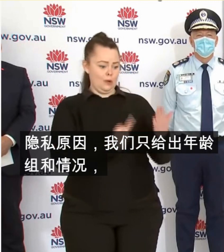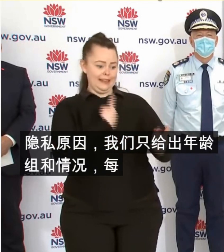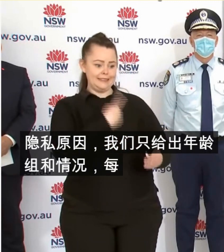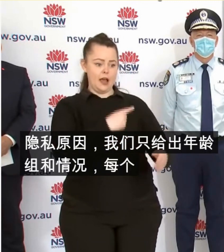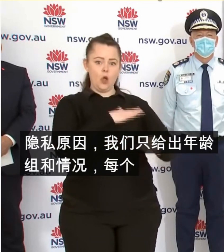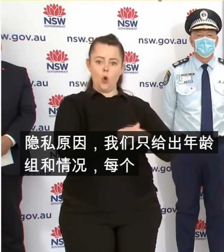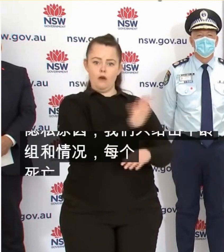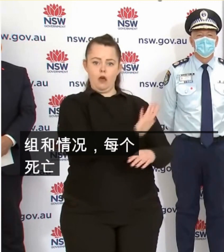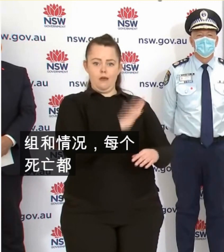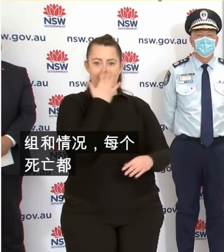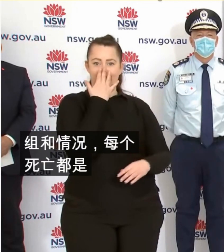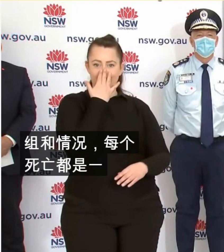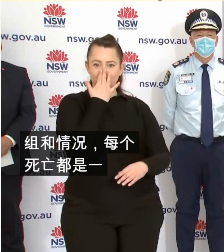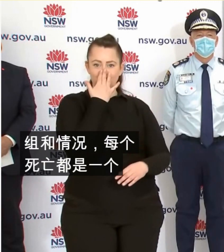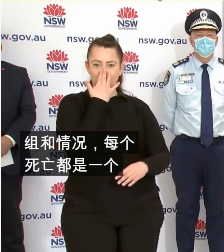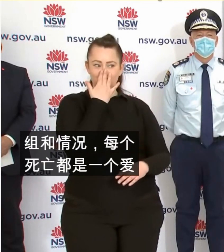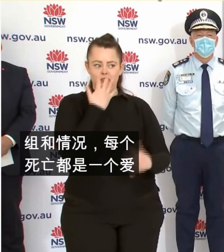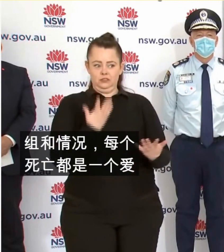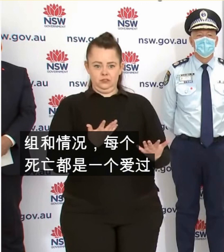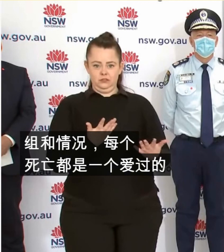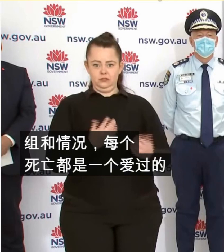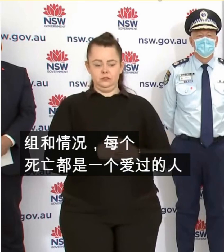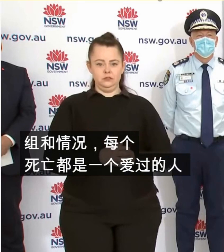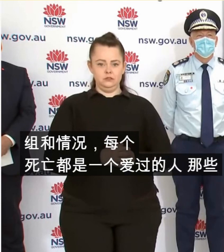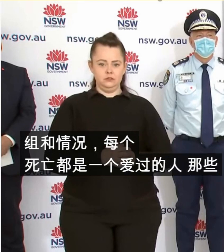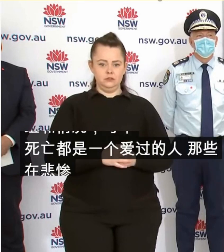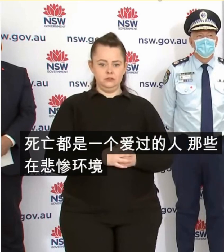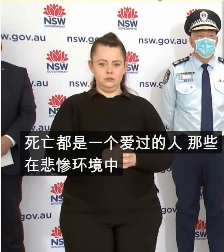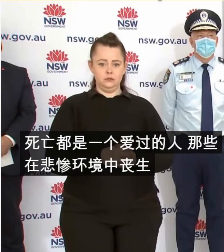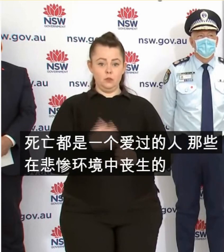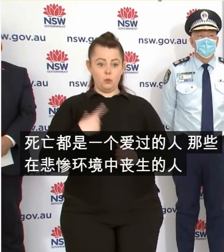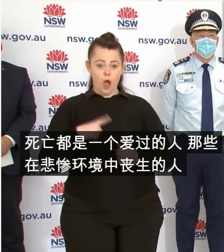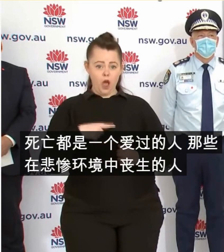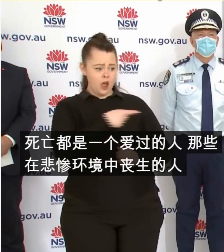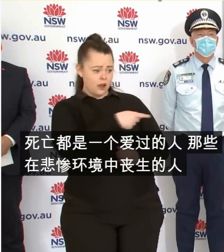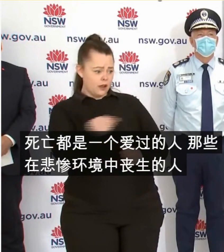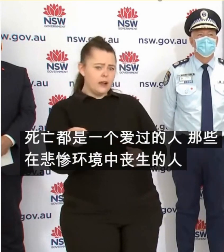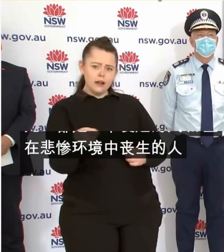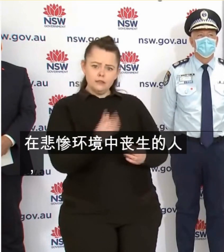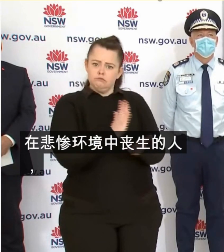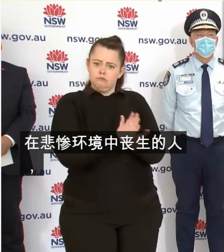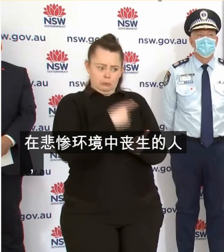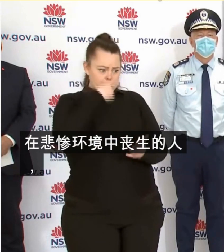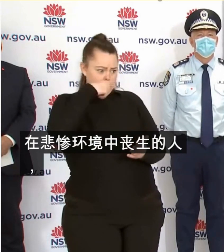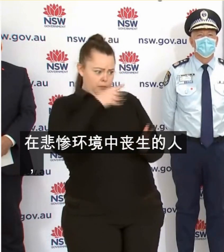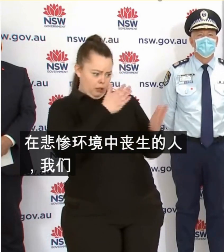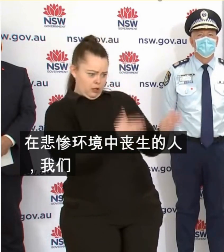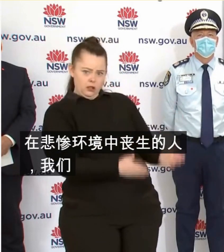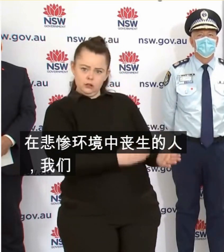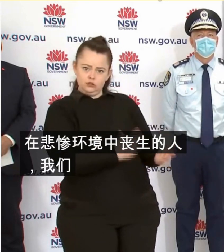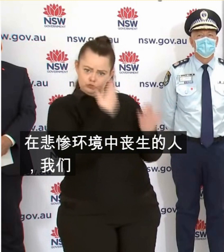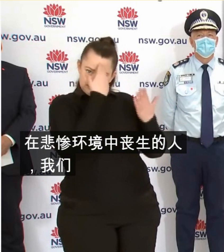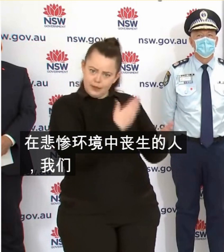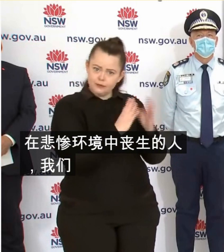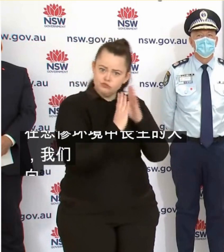and the circumstances, that every death is a person who has loved ones who has died in tragic circumstances, and our